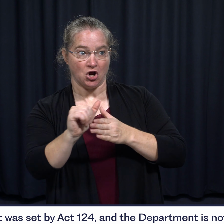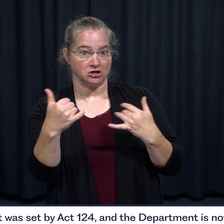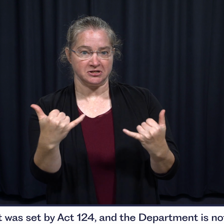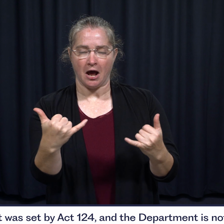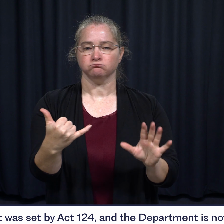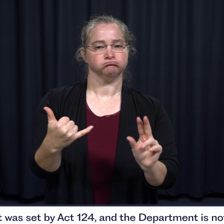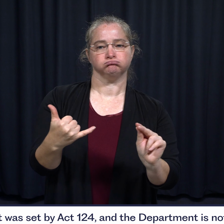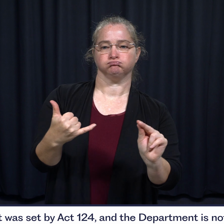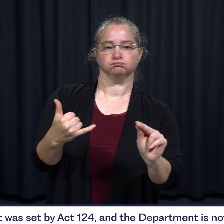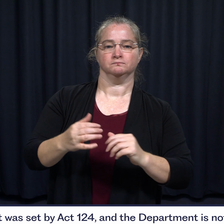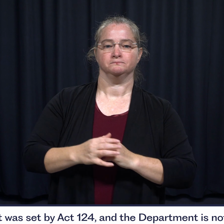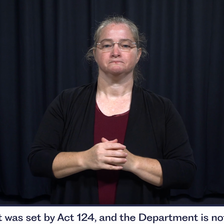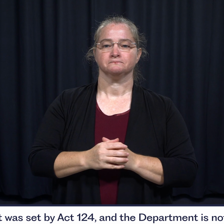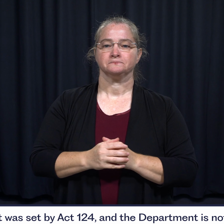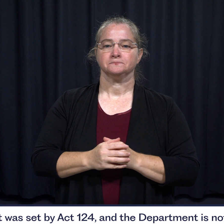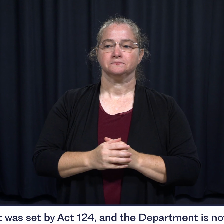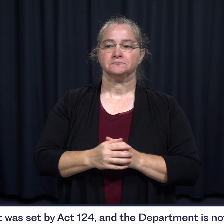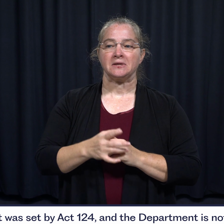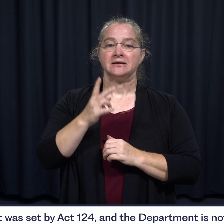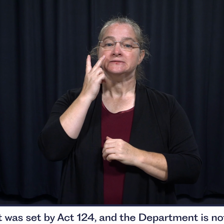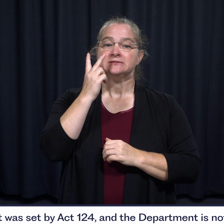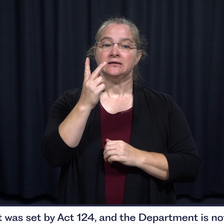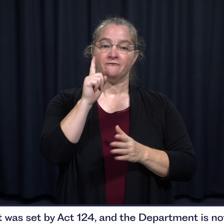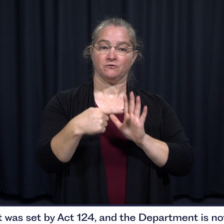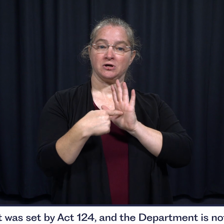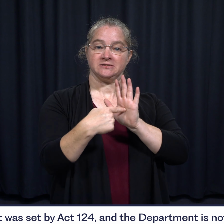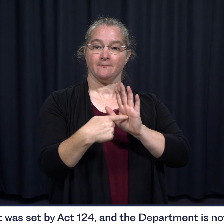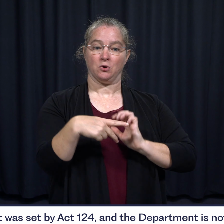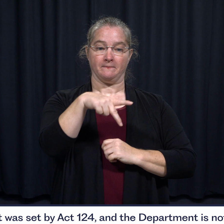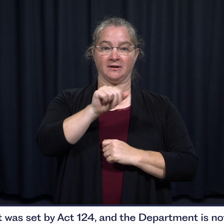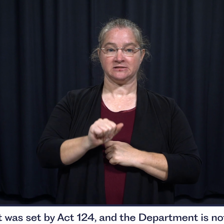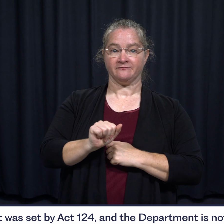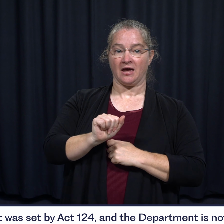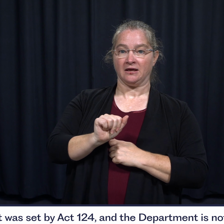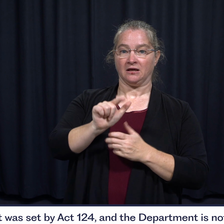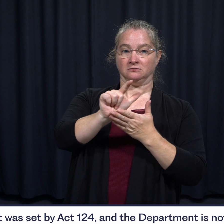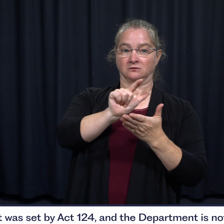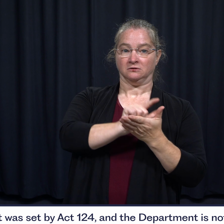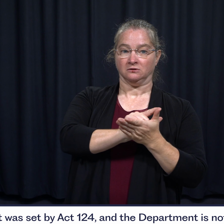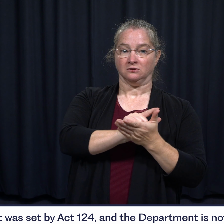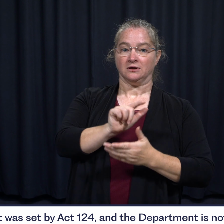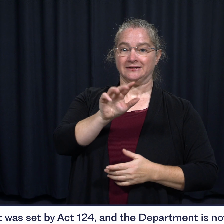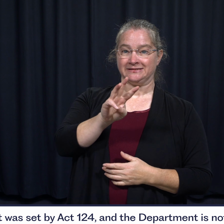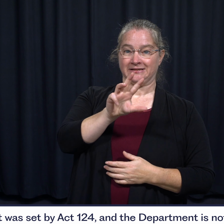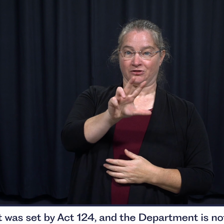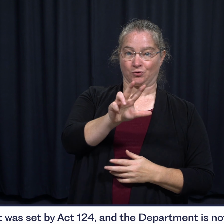See, for example, Pennsylvania Statutes Title 63, Section